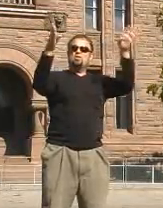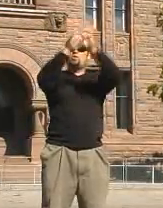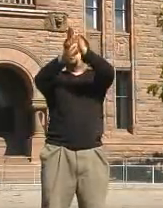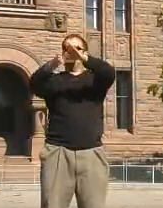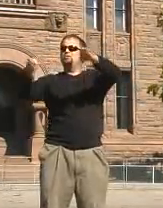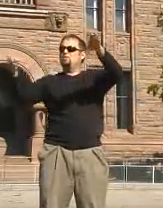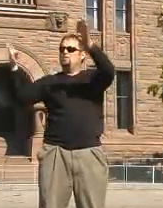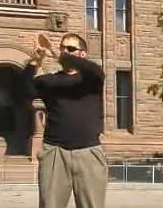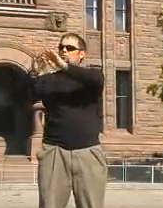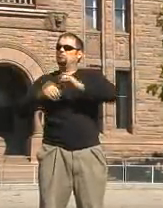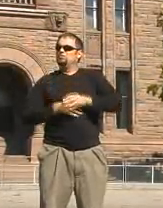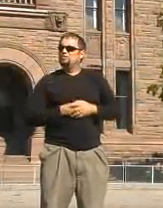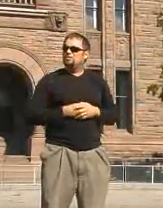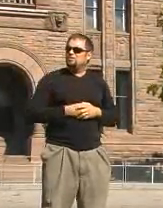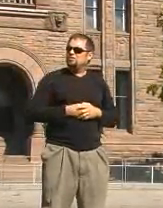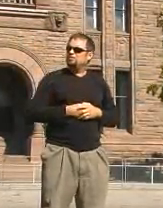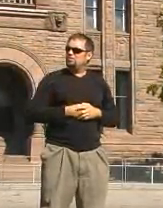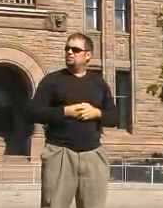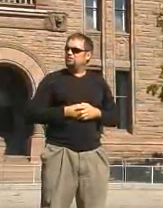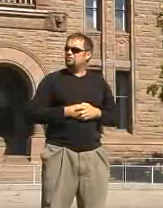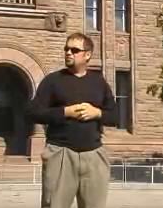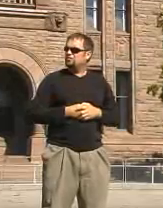Schools all around the world that are for the deaf are closing.